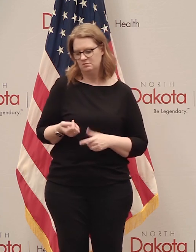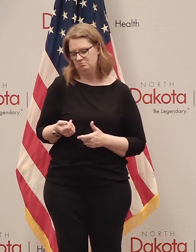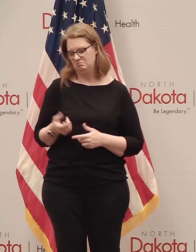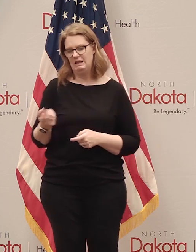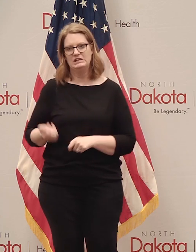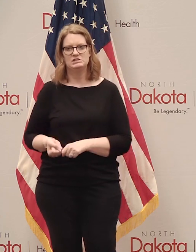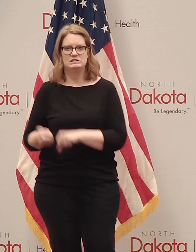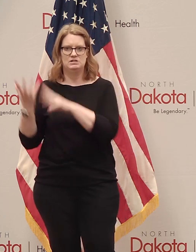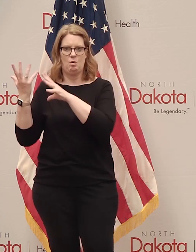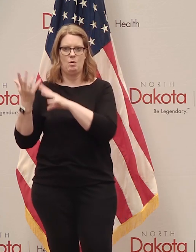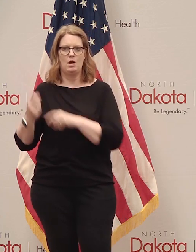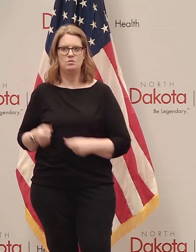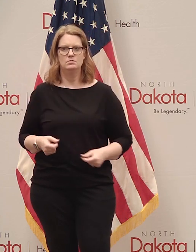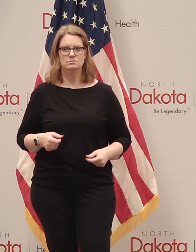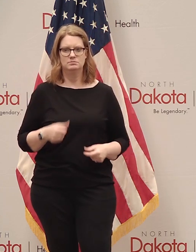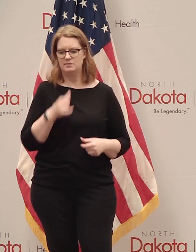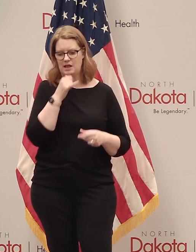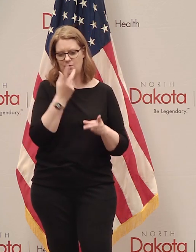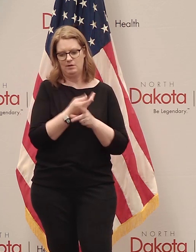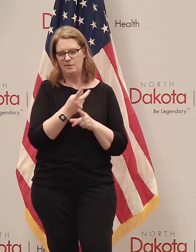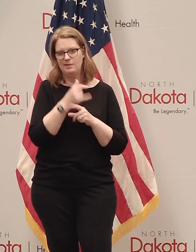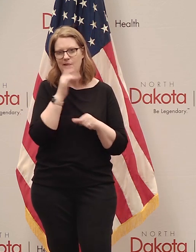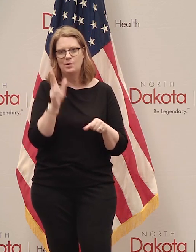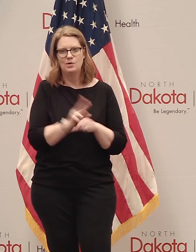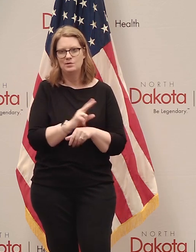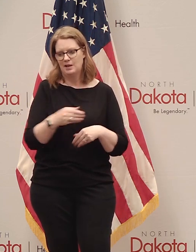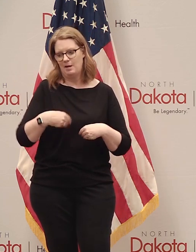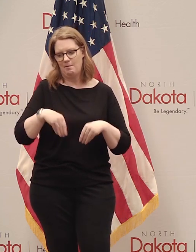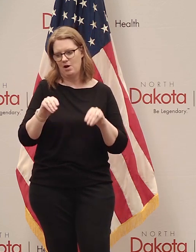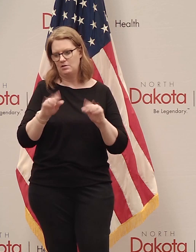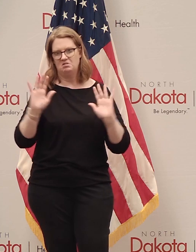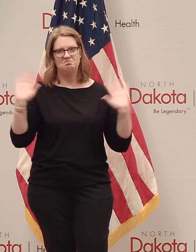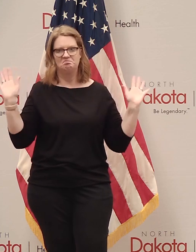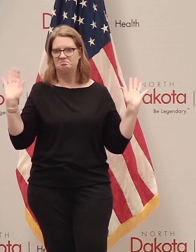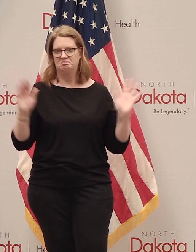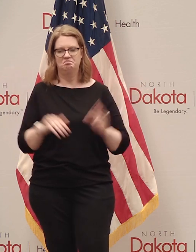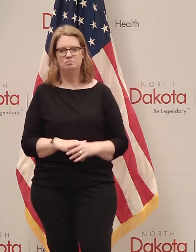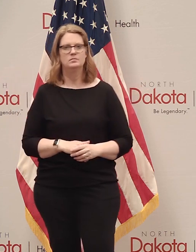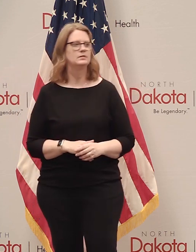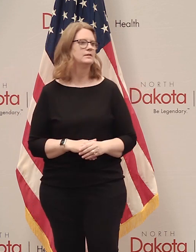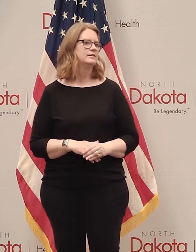their privacy policy. They don't keep it, they don't use it, they don't market to it. And so